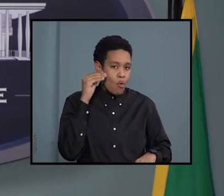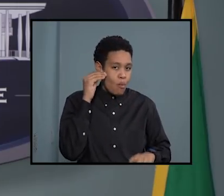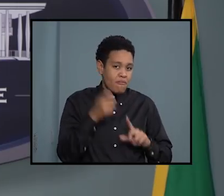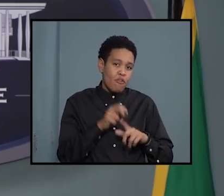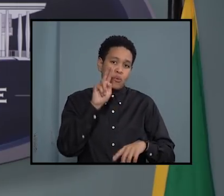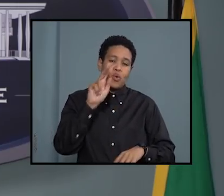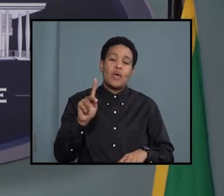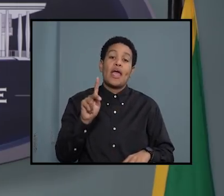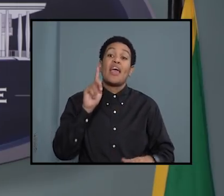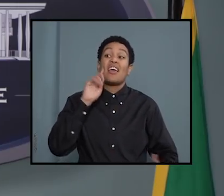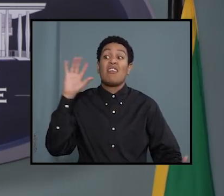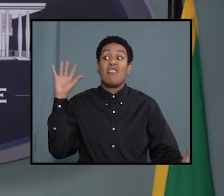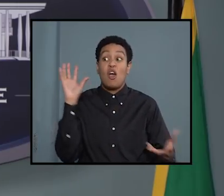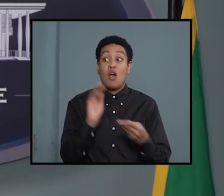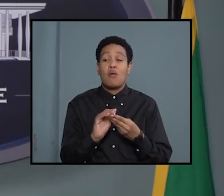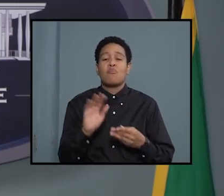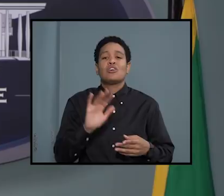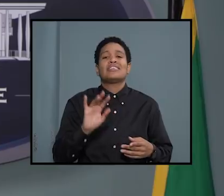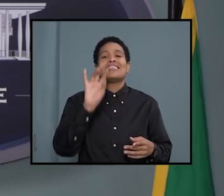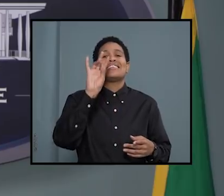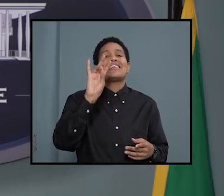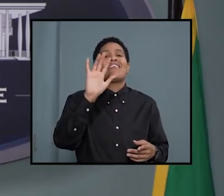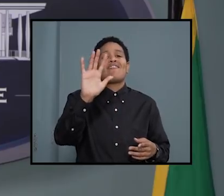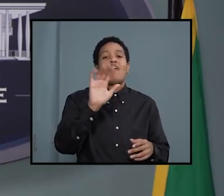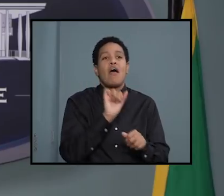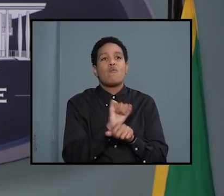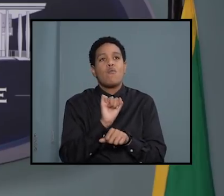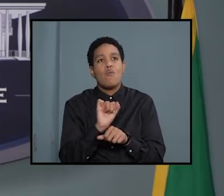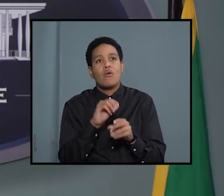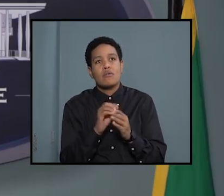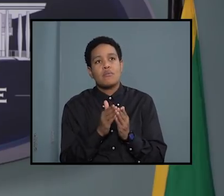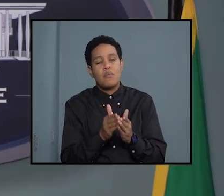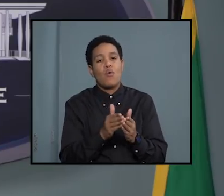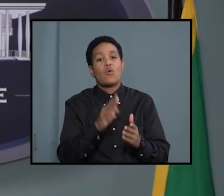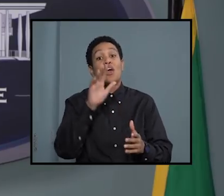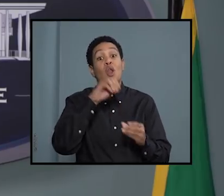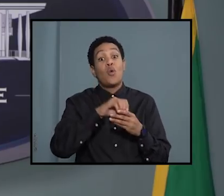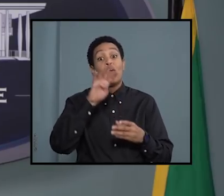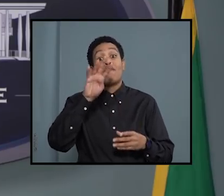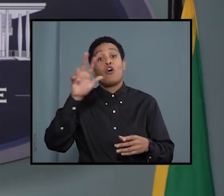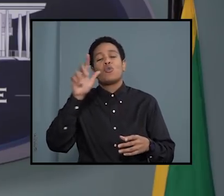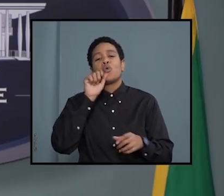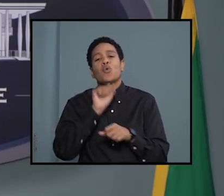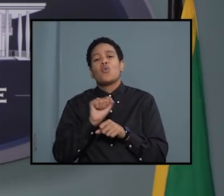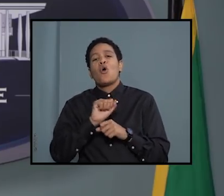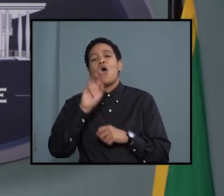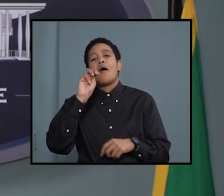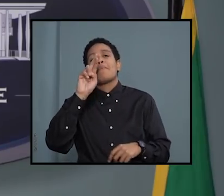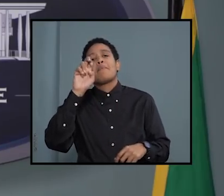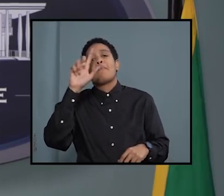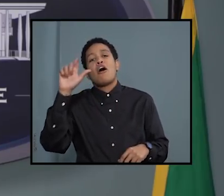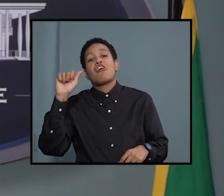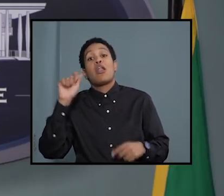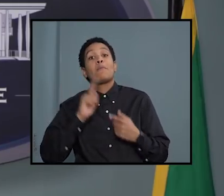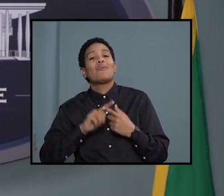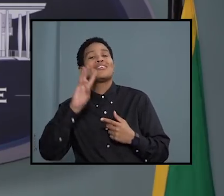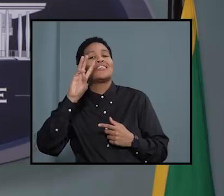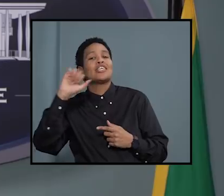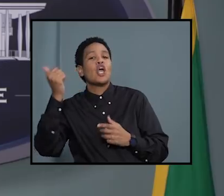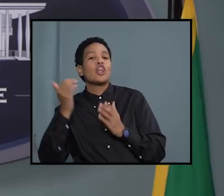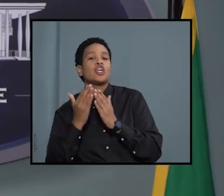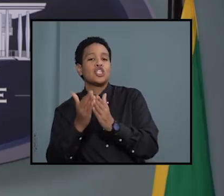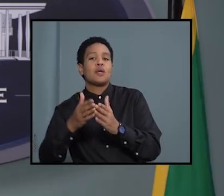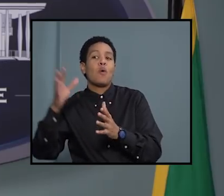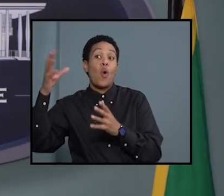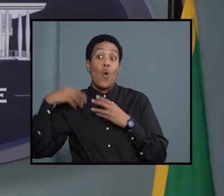up of approximately 75 crew members, including the 43 of the Marella, but from 6 other ships owned